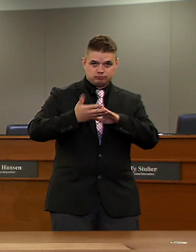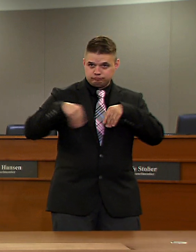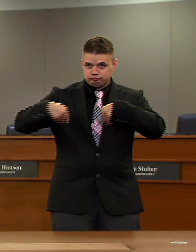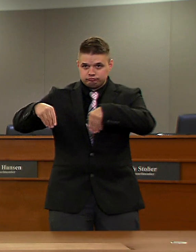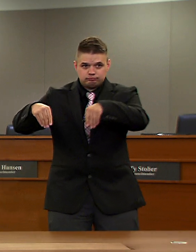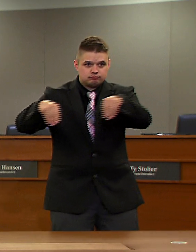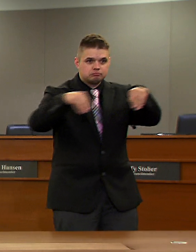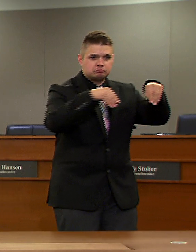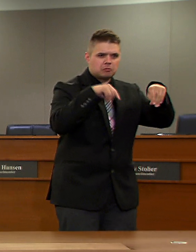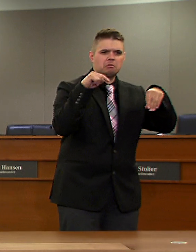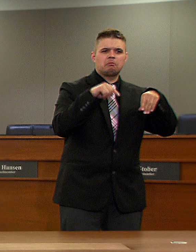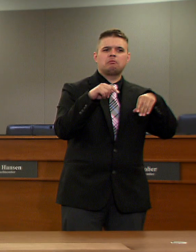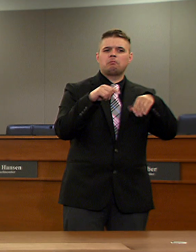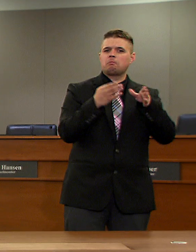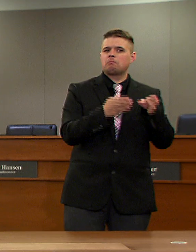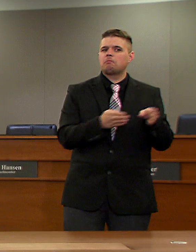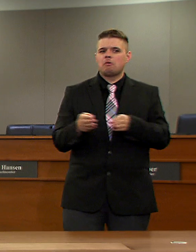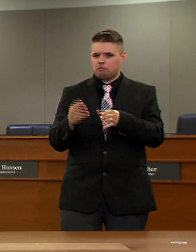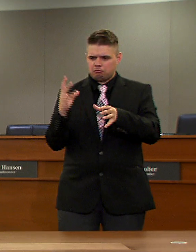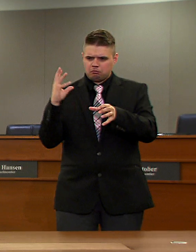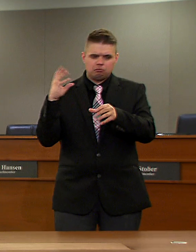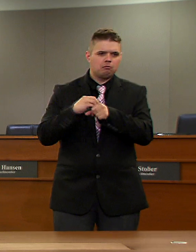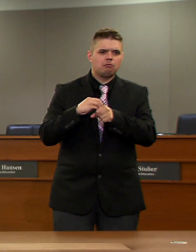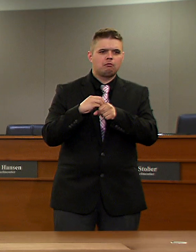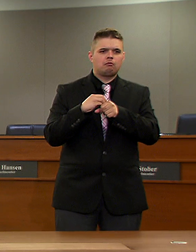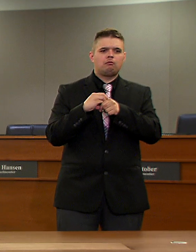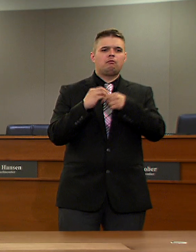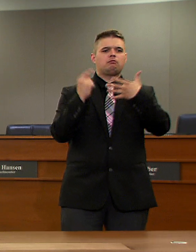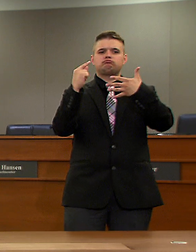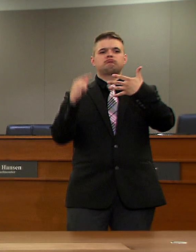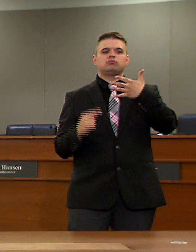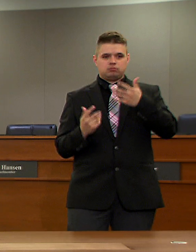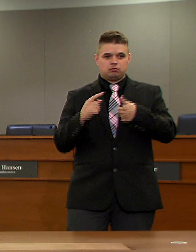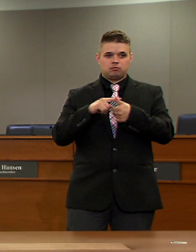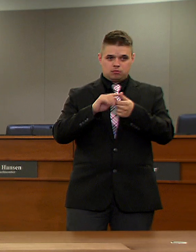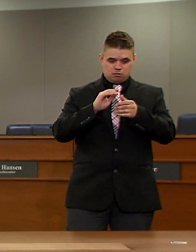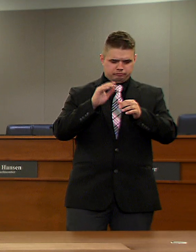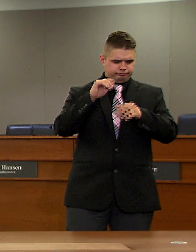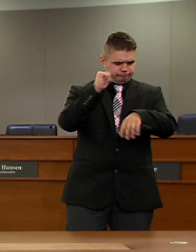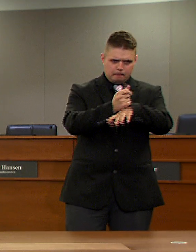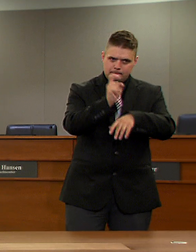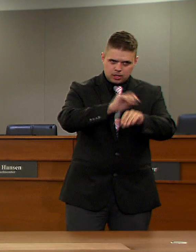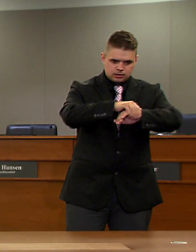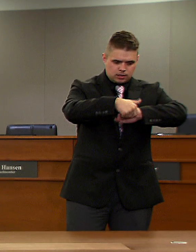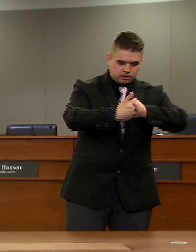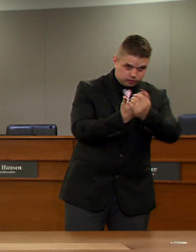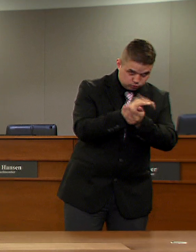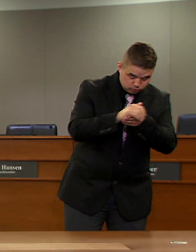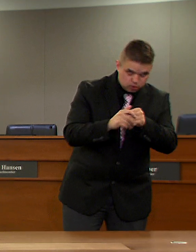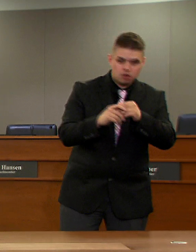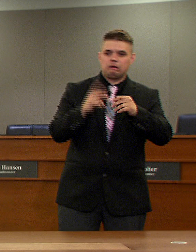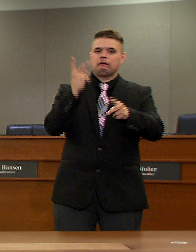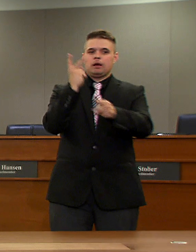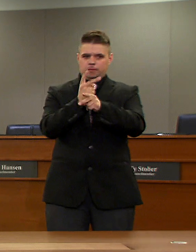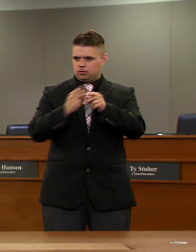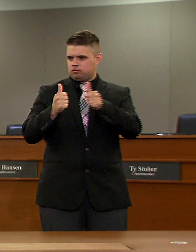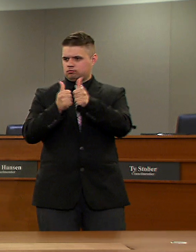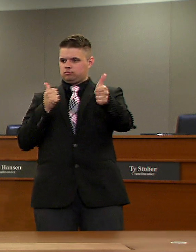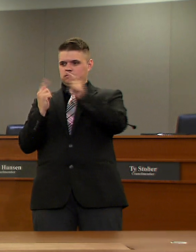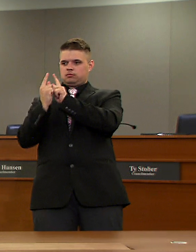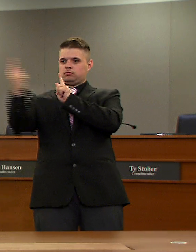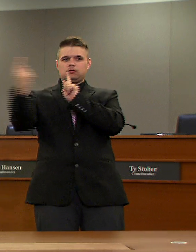elements of the plan include implementing sanitation and physical distancing measures to keep